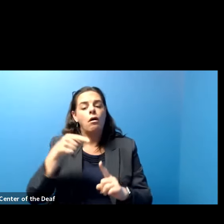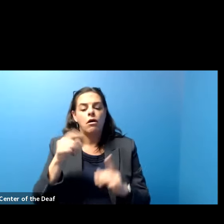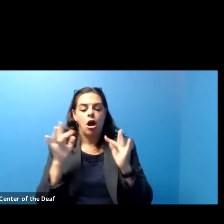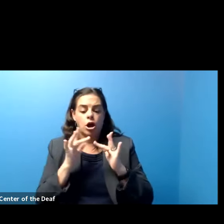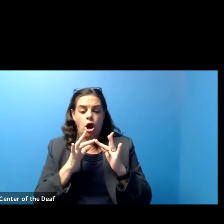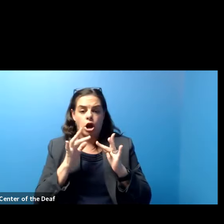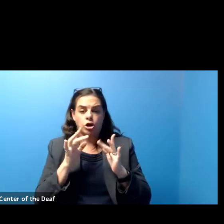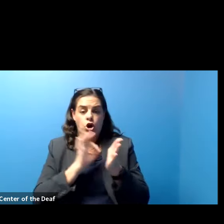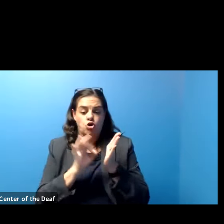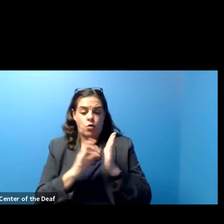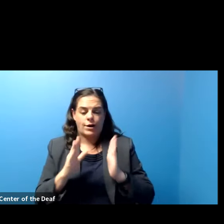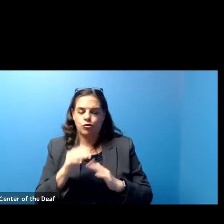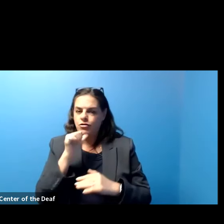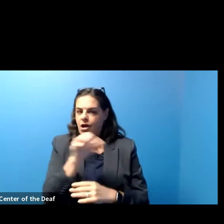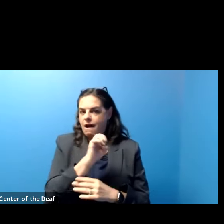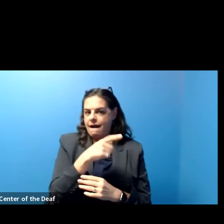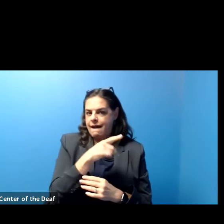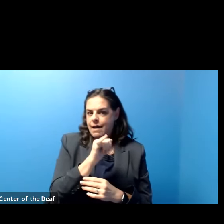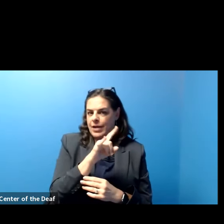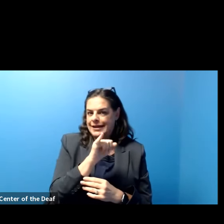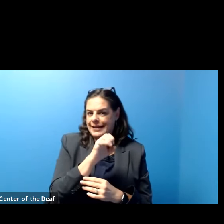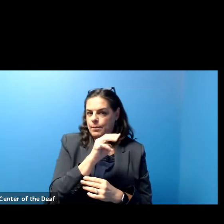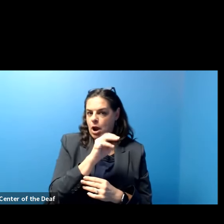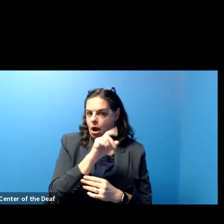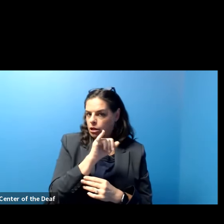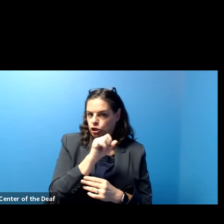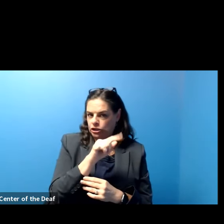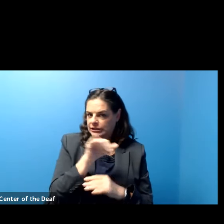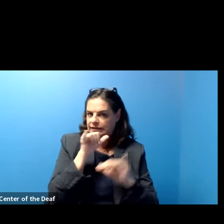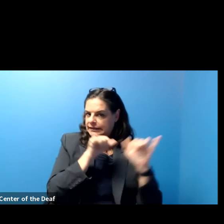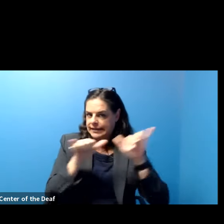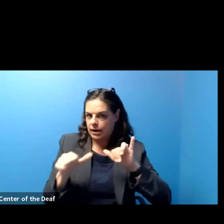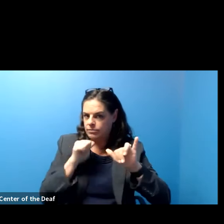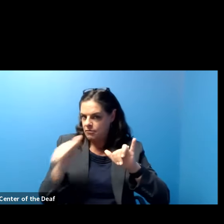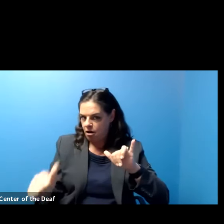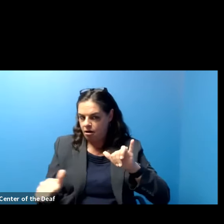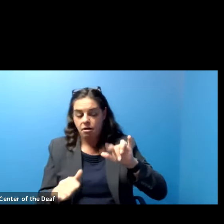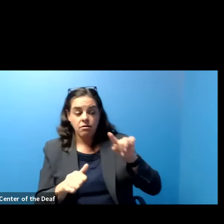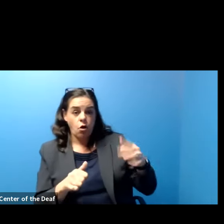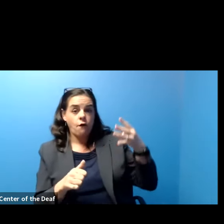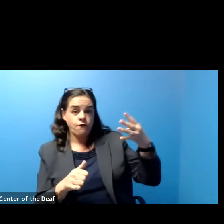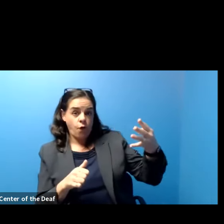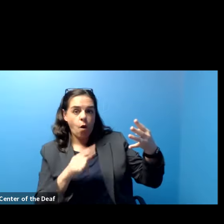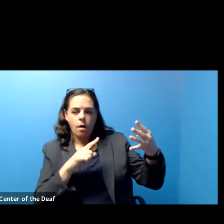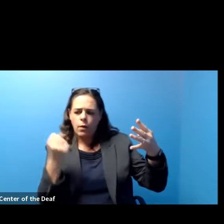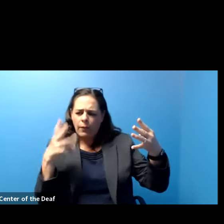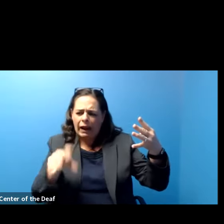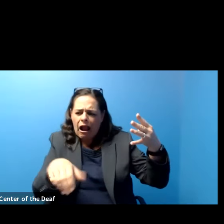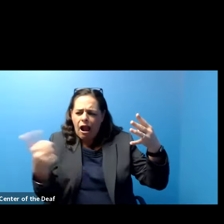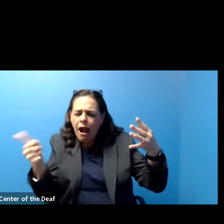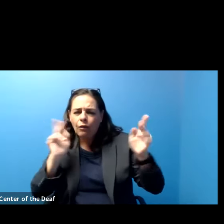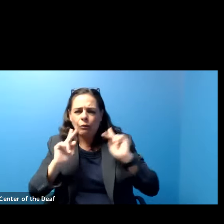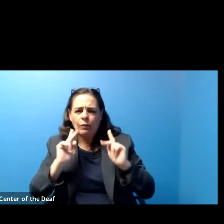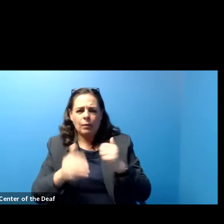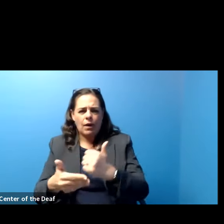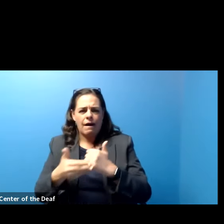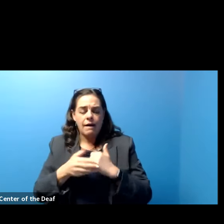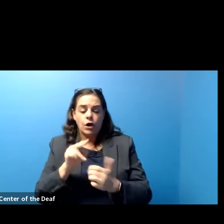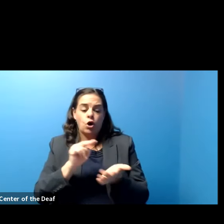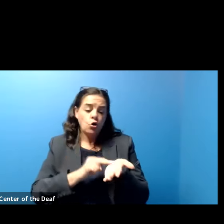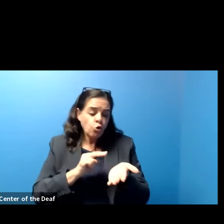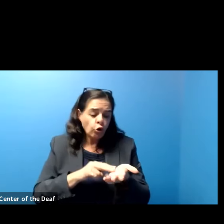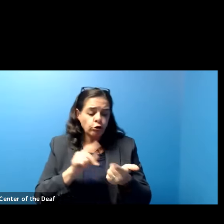equal epidemiologists always. So again, we have those 4 epidemiologists, but there's a lot of different folks helping us, from our nursing staff to